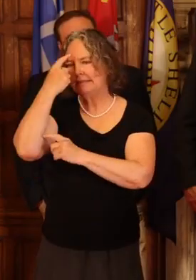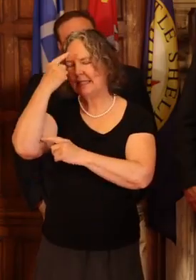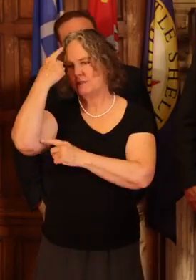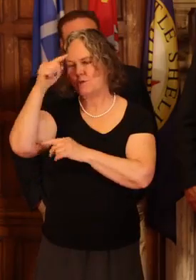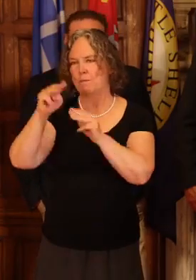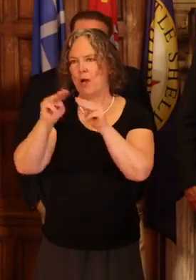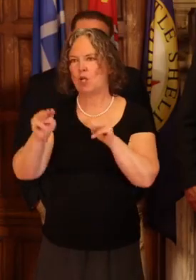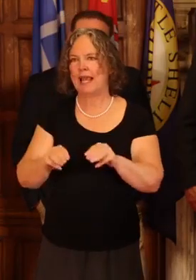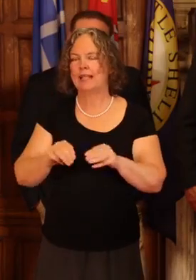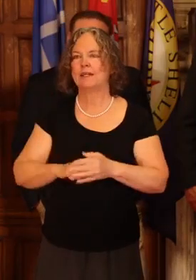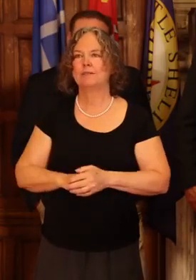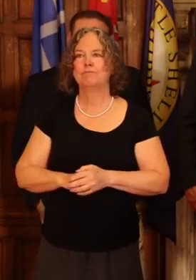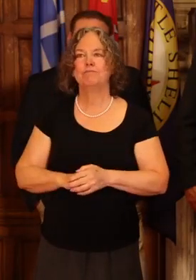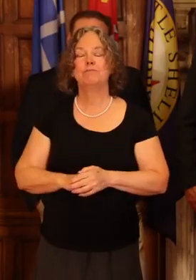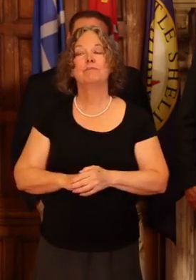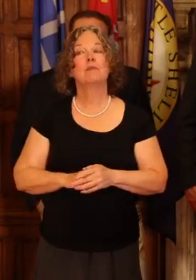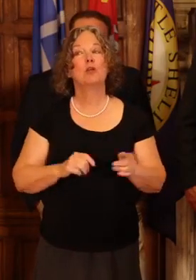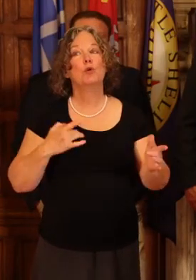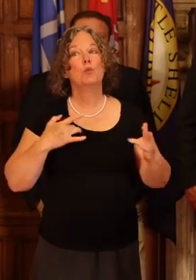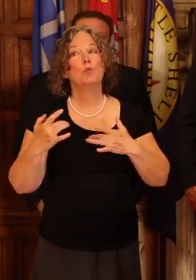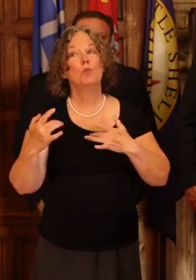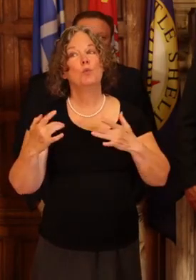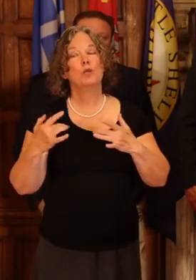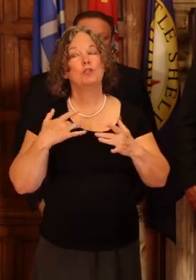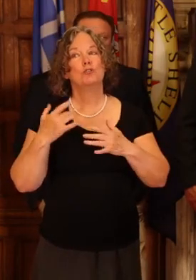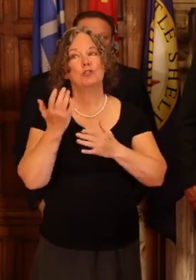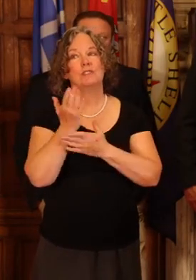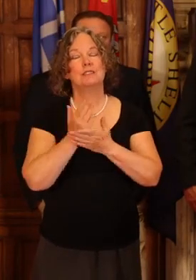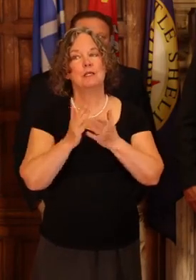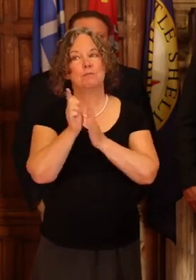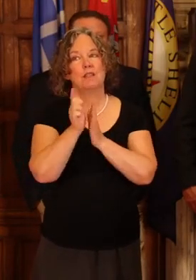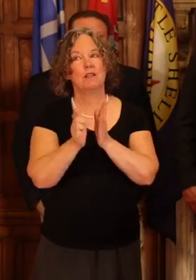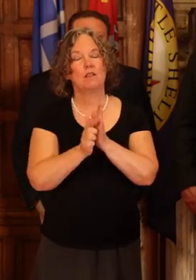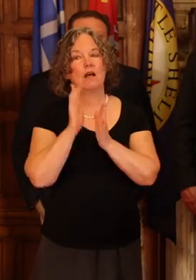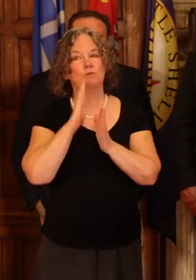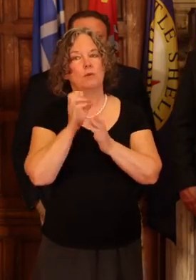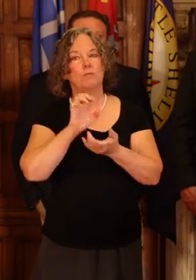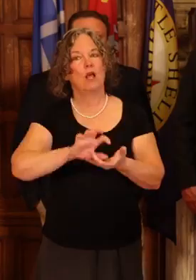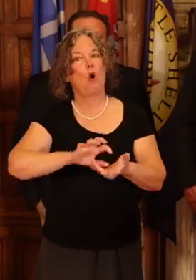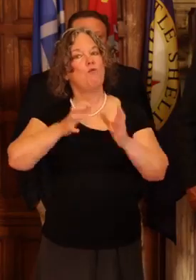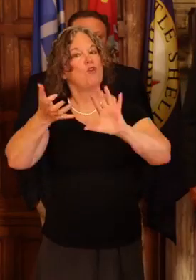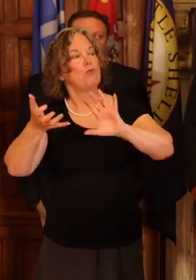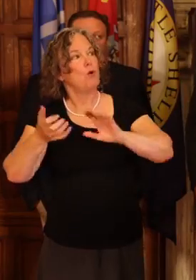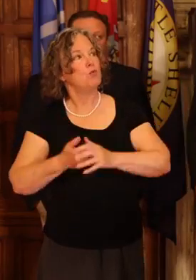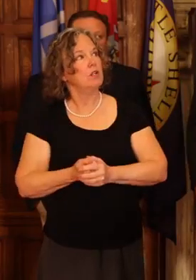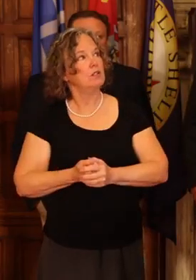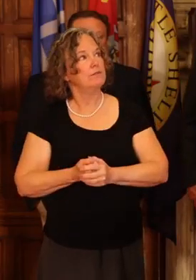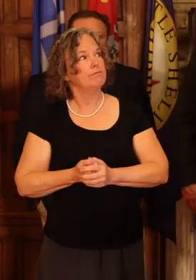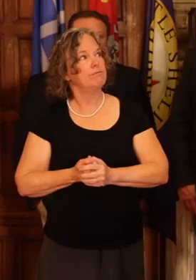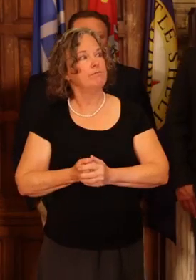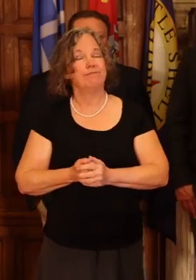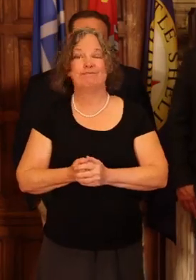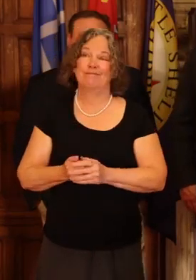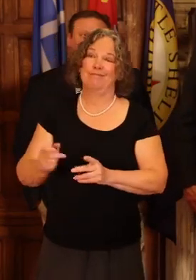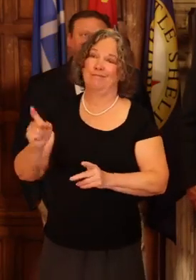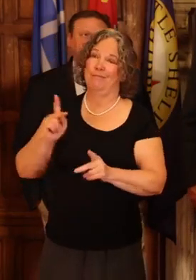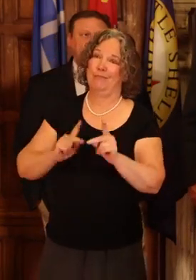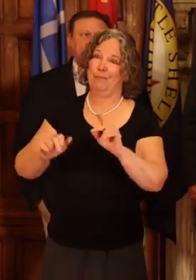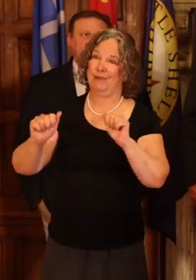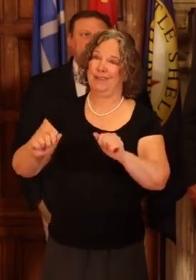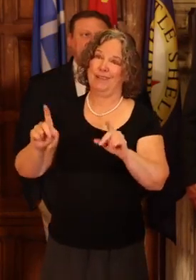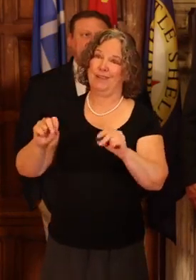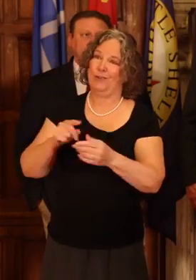well. Quick follow-up, are you worried that some of those laws can be overturned with some of the litigation we're seeing? You know, people could do whatever they